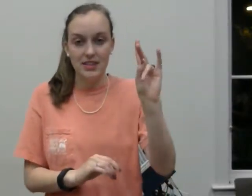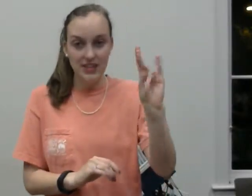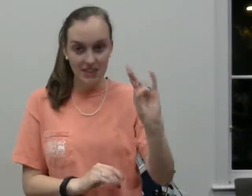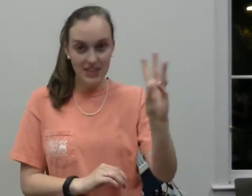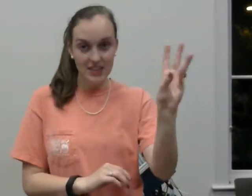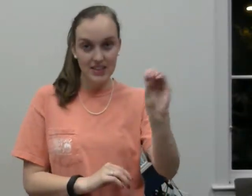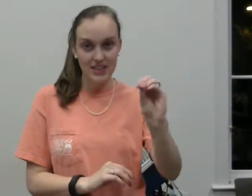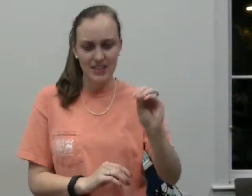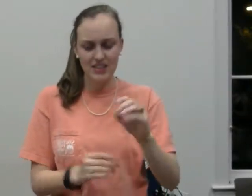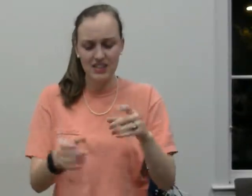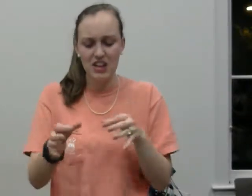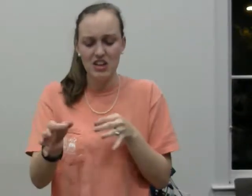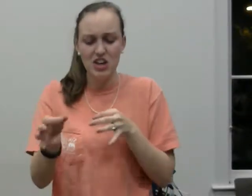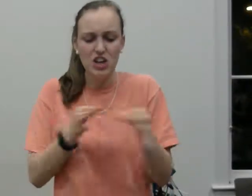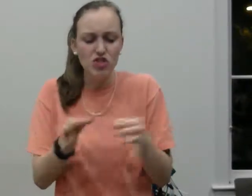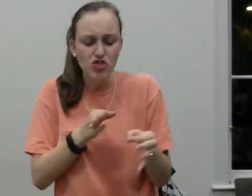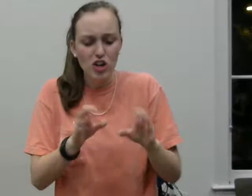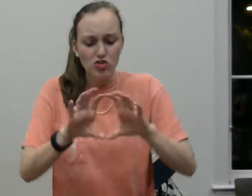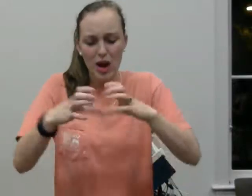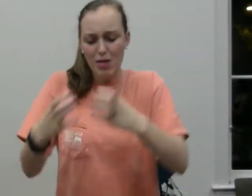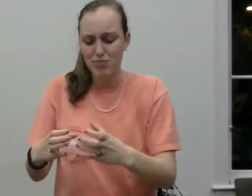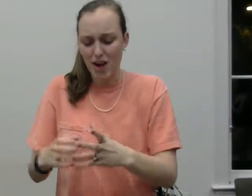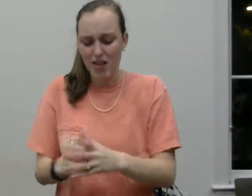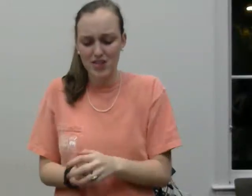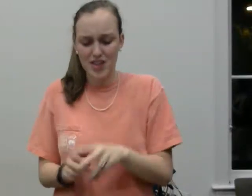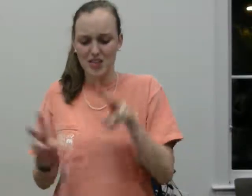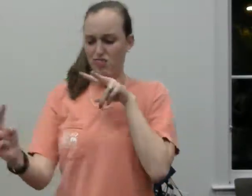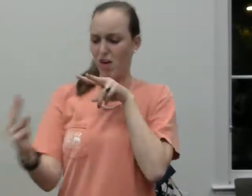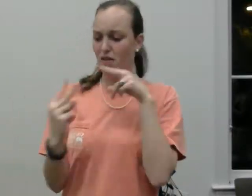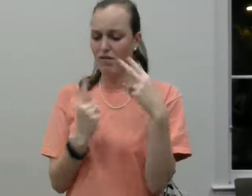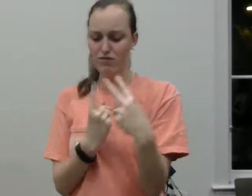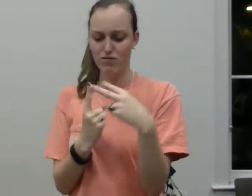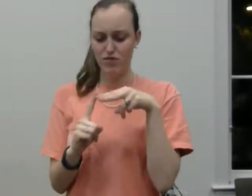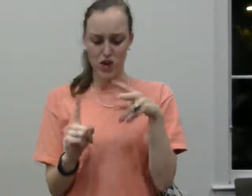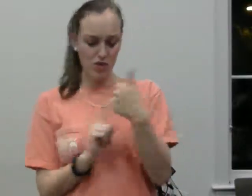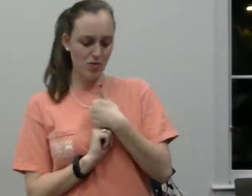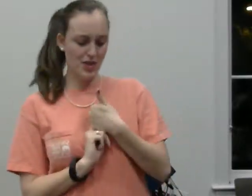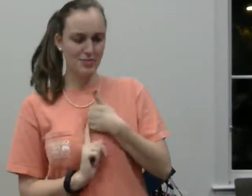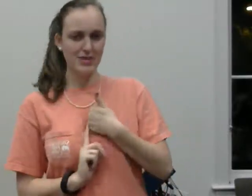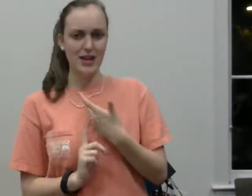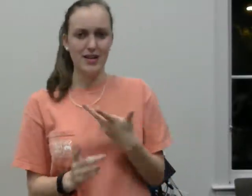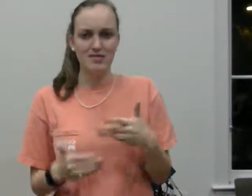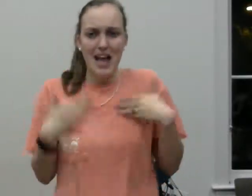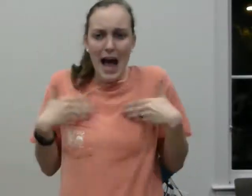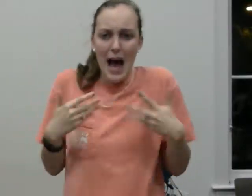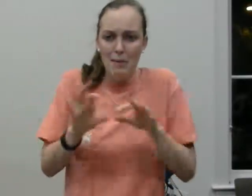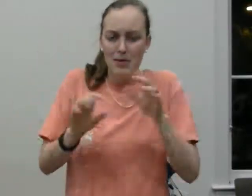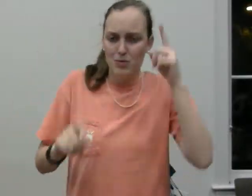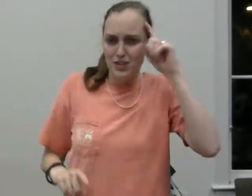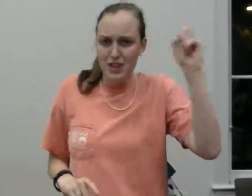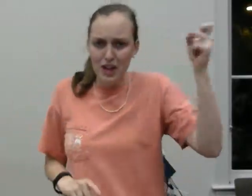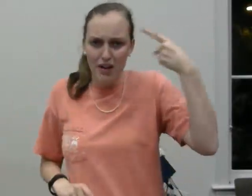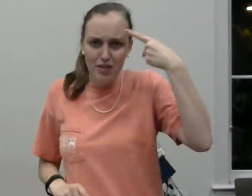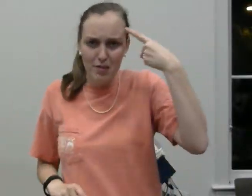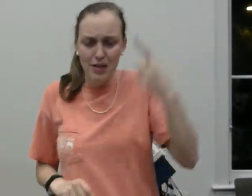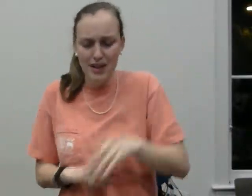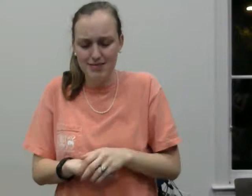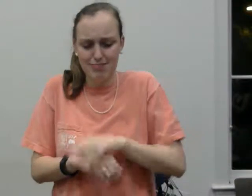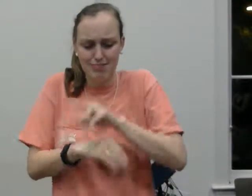colony? How did the colonists view themselves? And were they happy with British government? What was that all about? So in